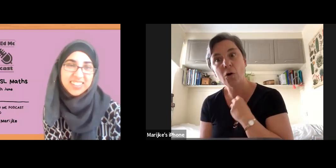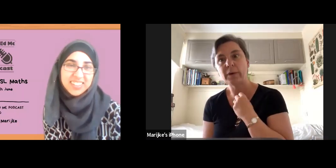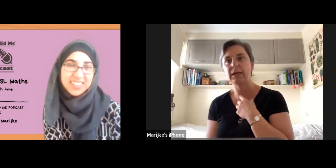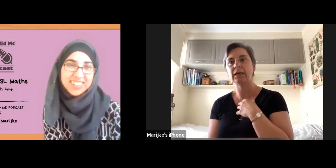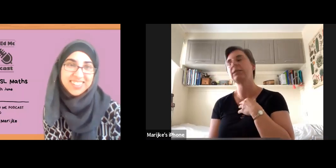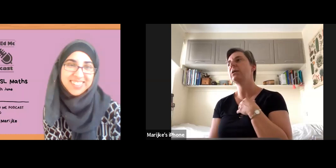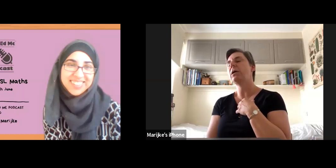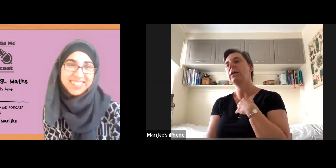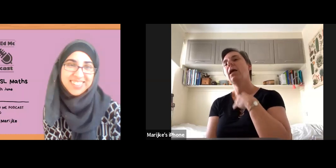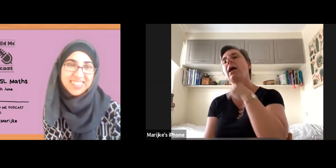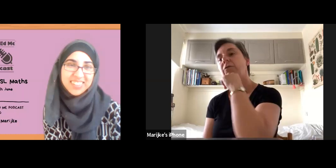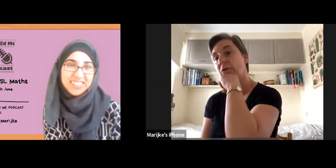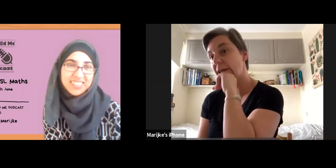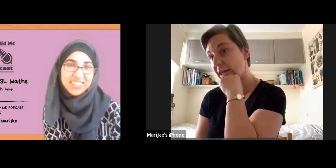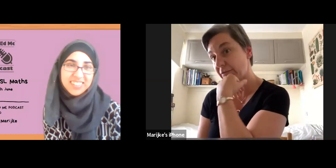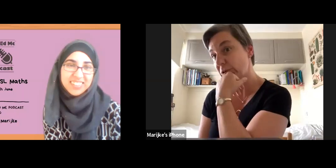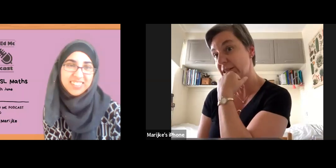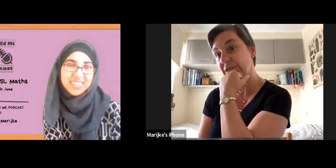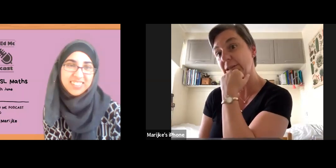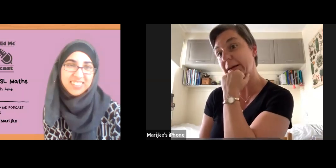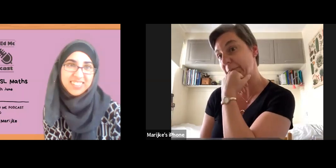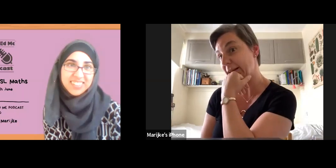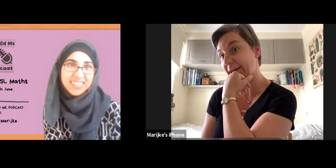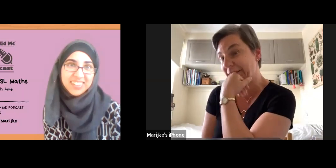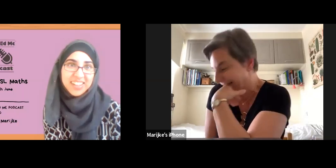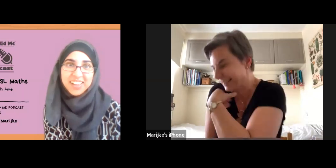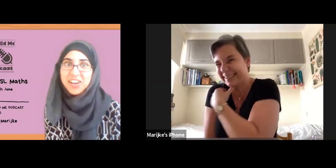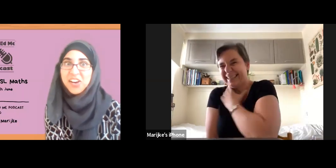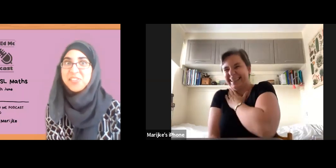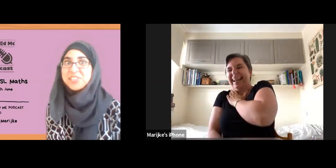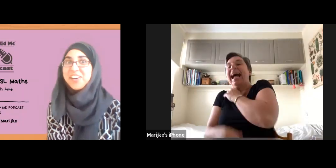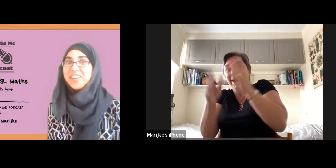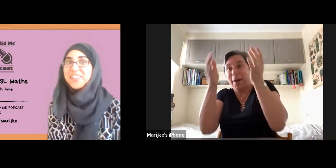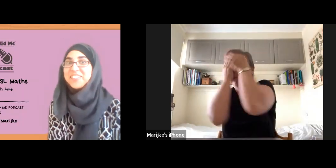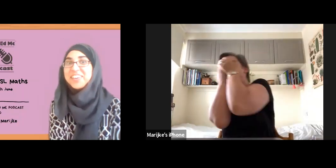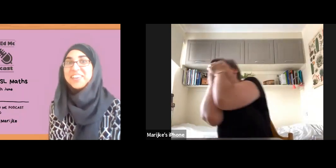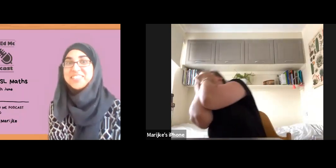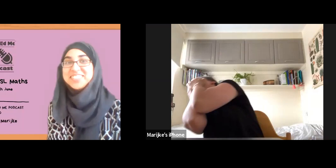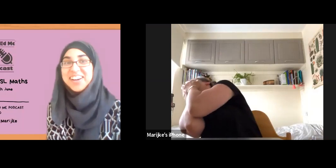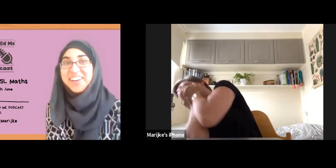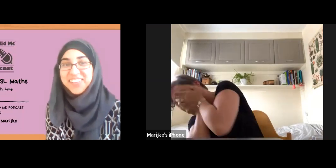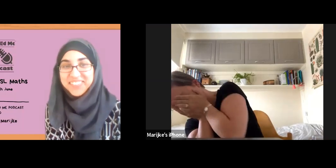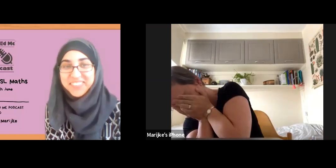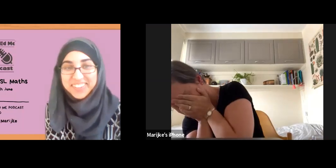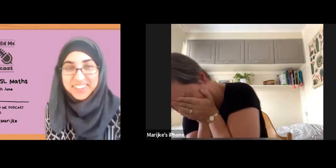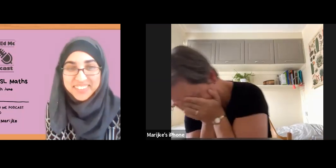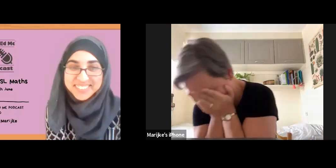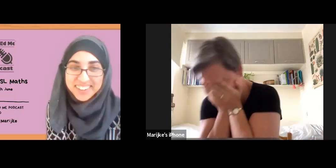way? I said, well, I've got an AK-47 in the back of my car. Oh no! Oh no! Oh